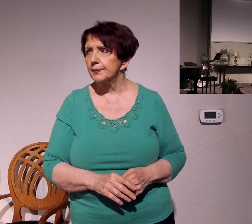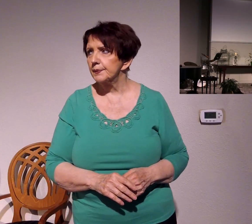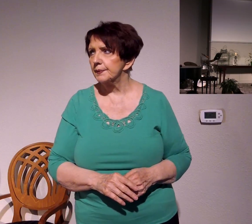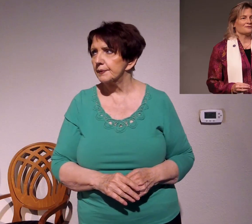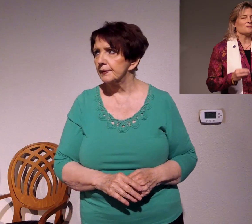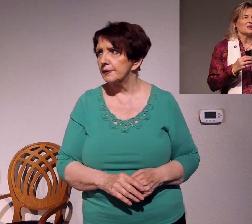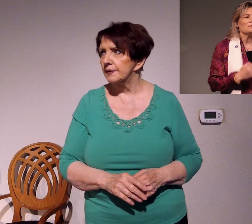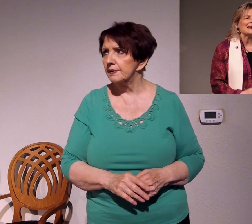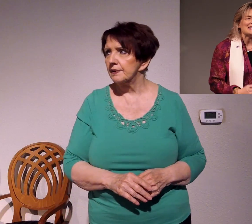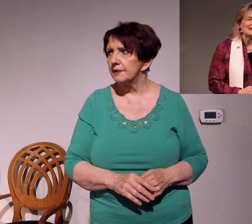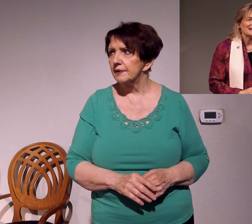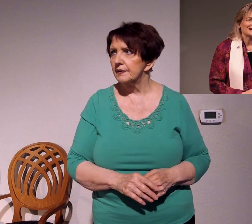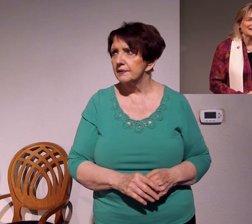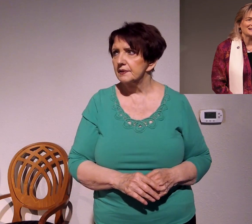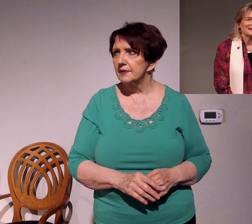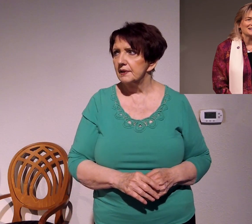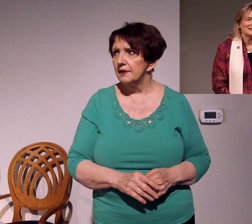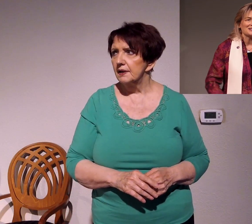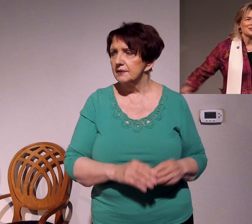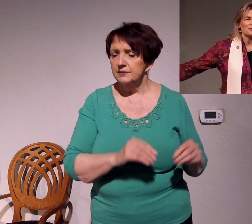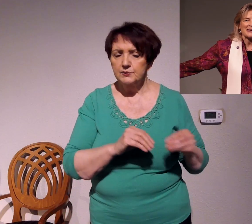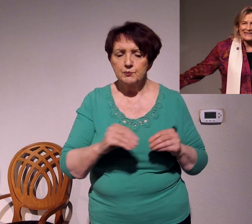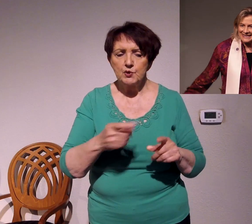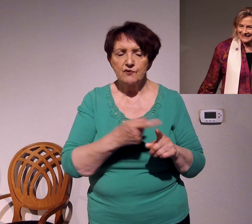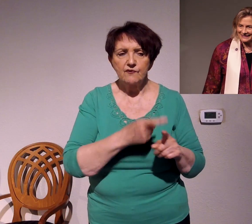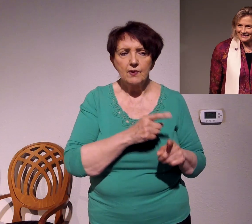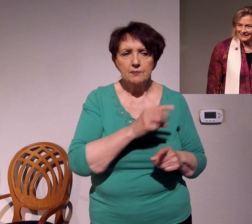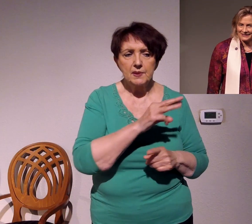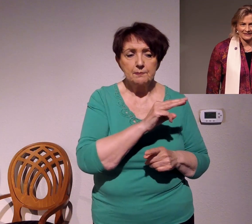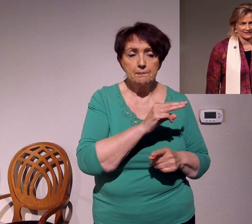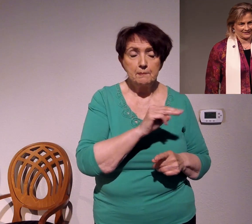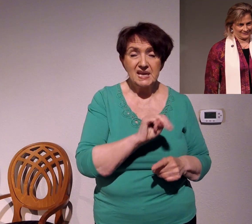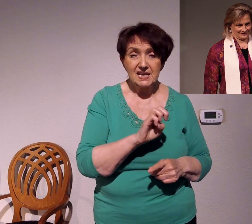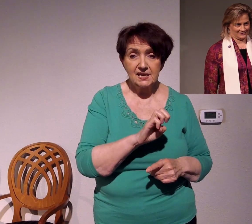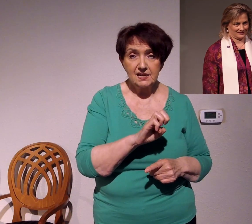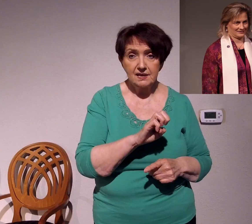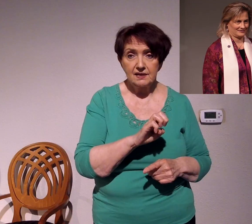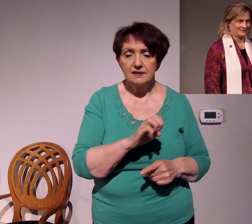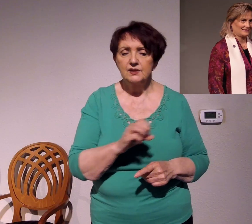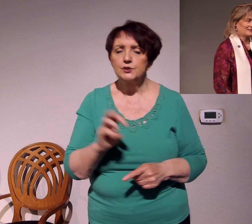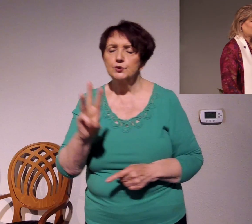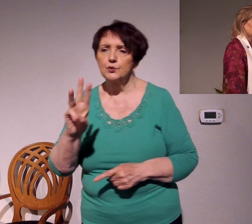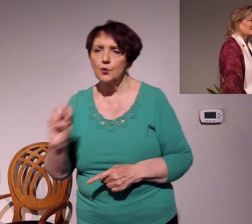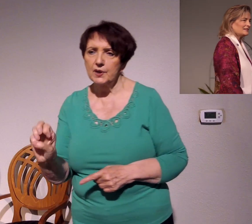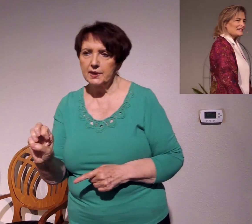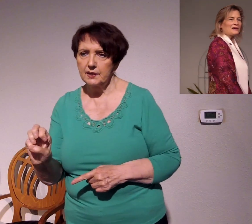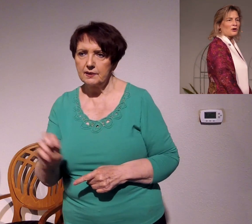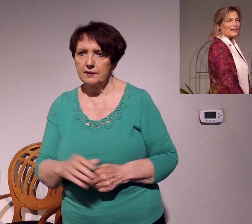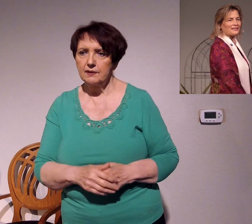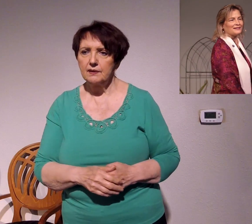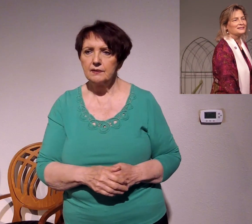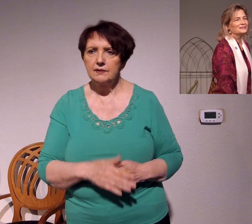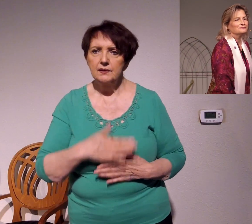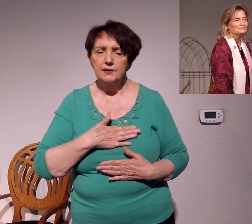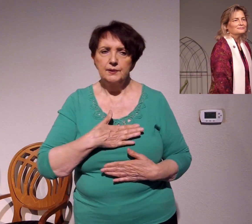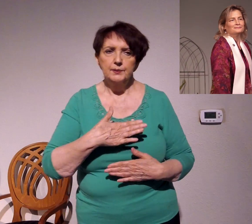from the me to the we. Take a